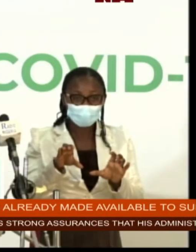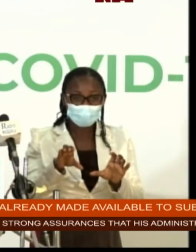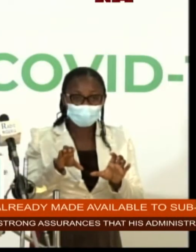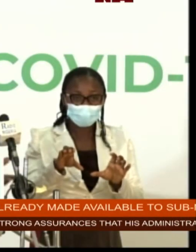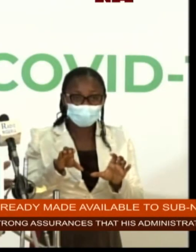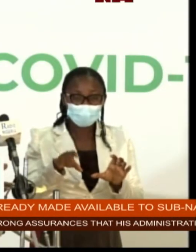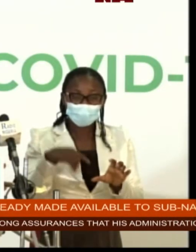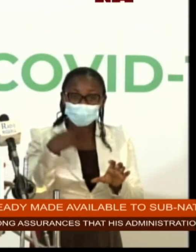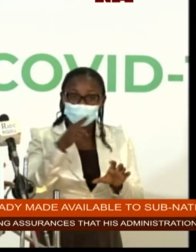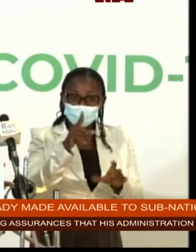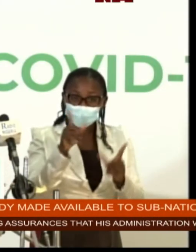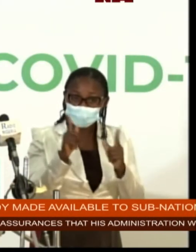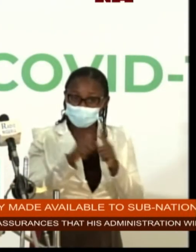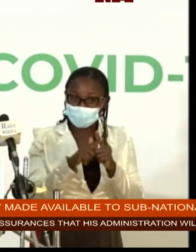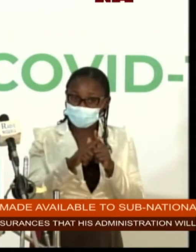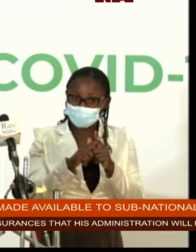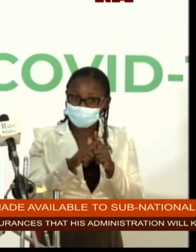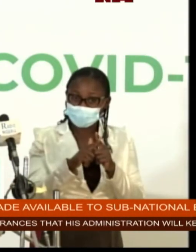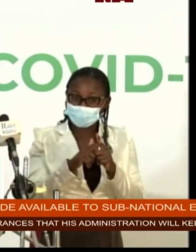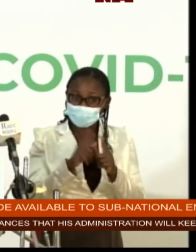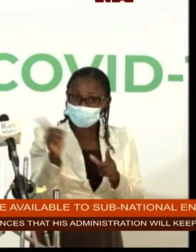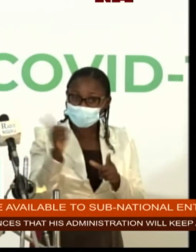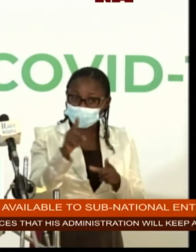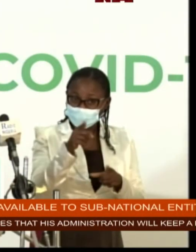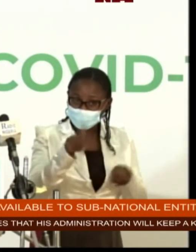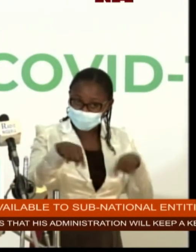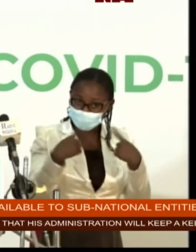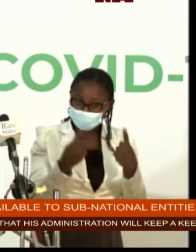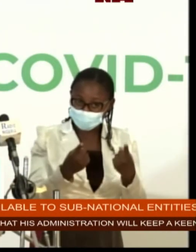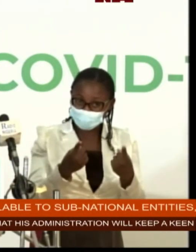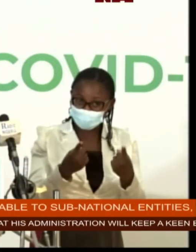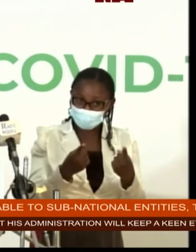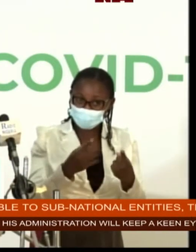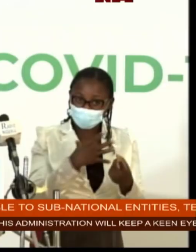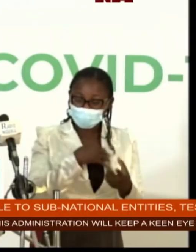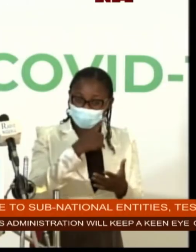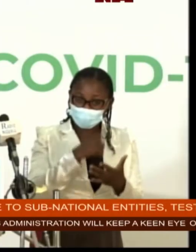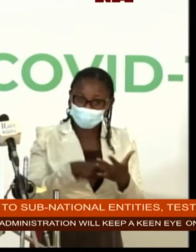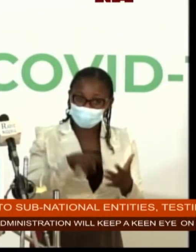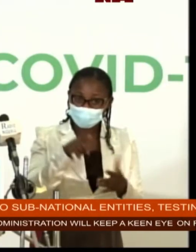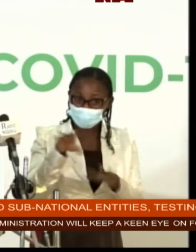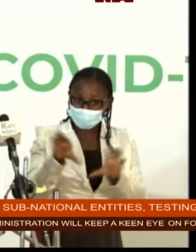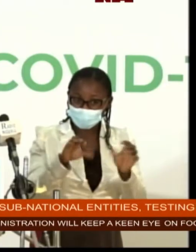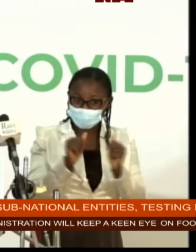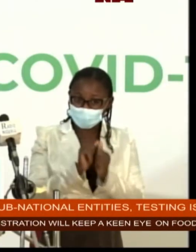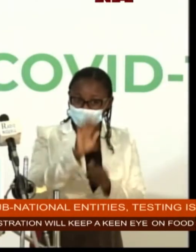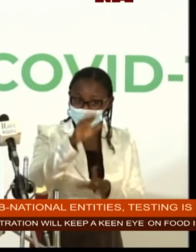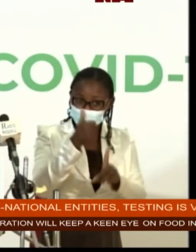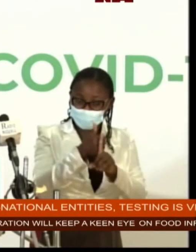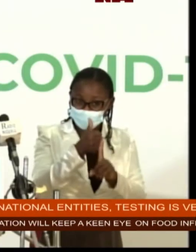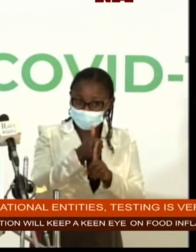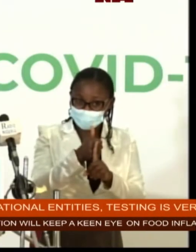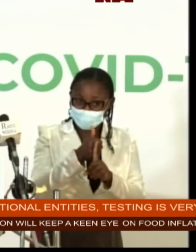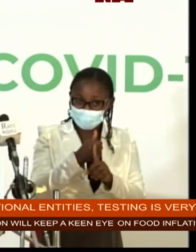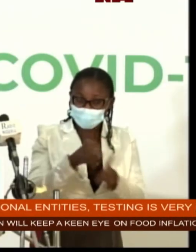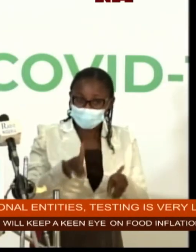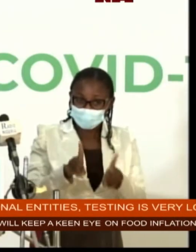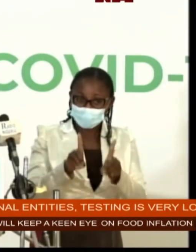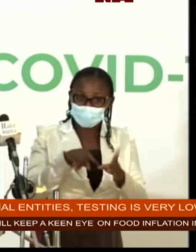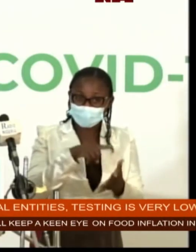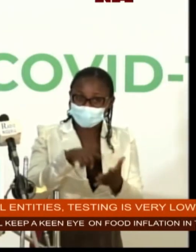with who you meet, where you go, and what you do with yourself during